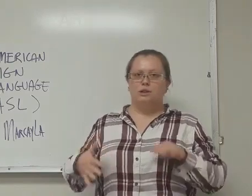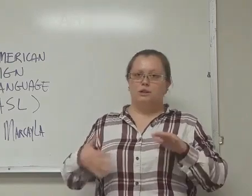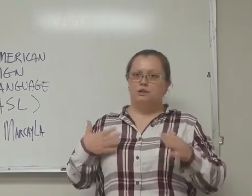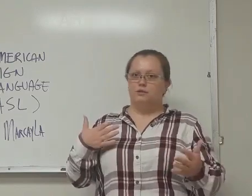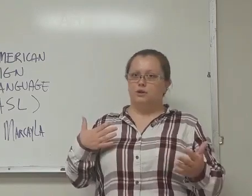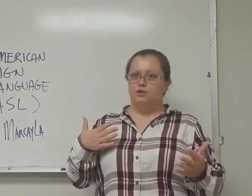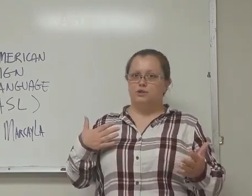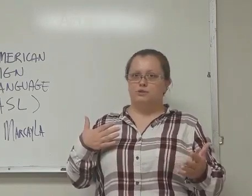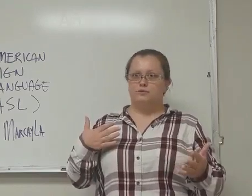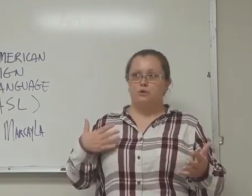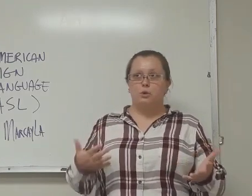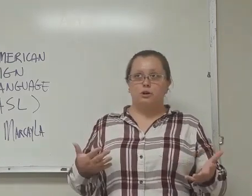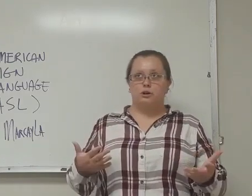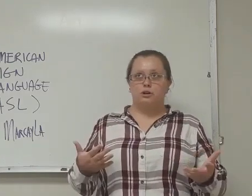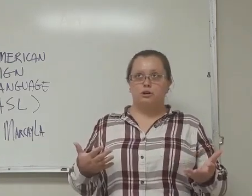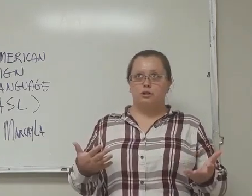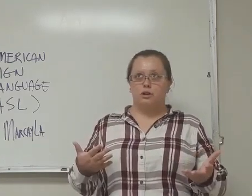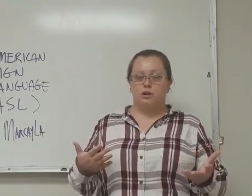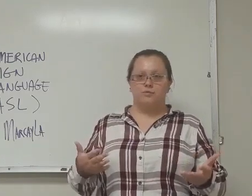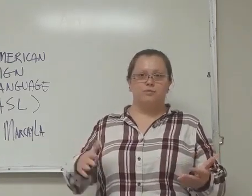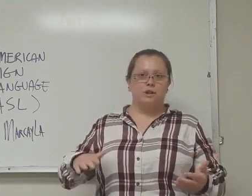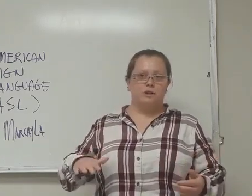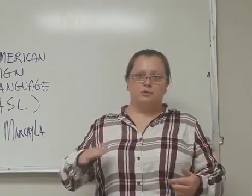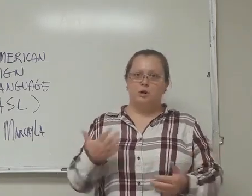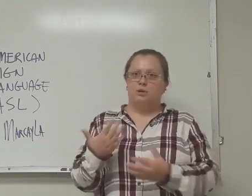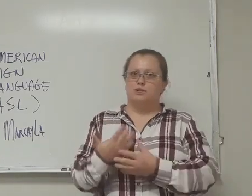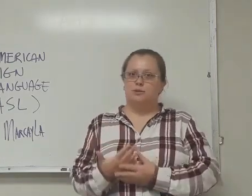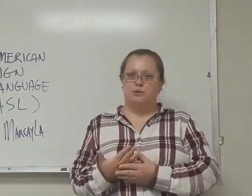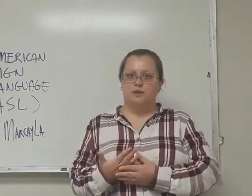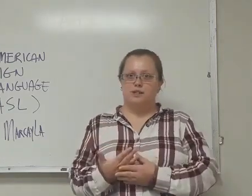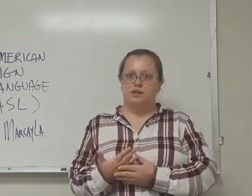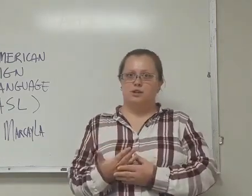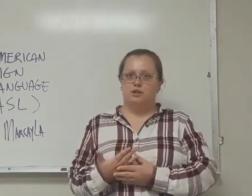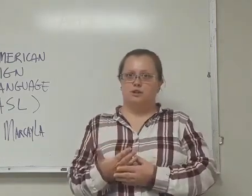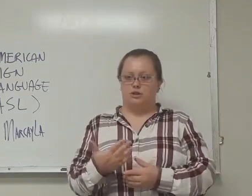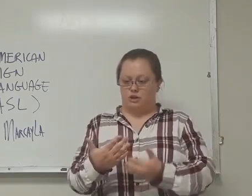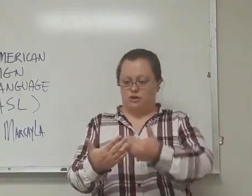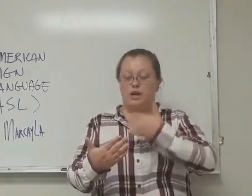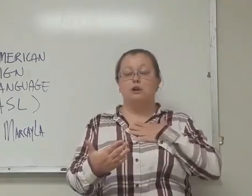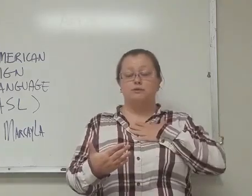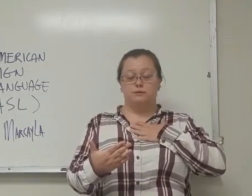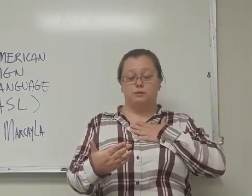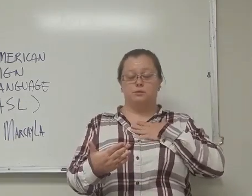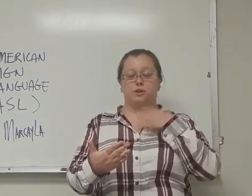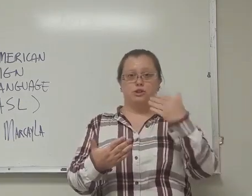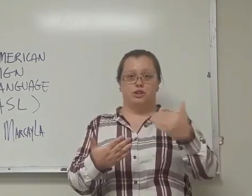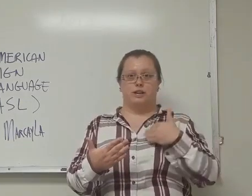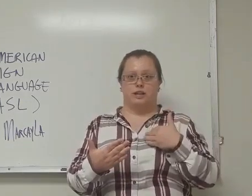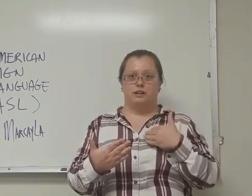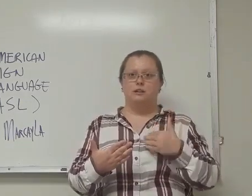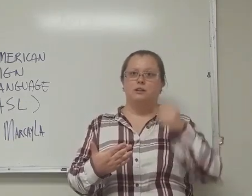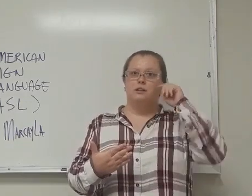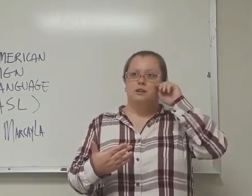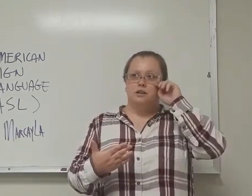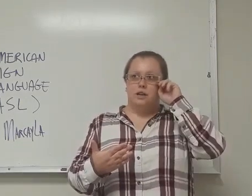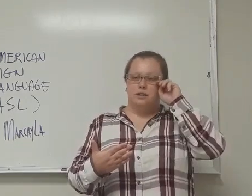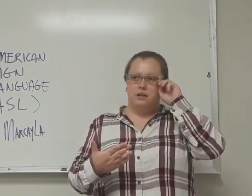the first 4 palm's going to be facing yourself when you're signing. And